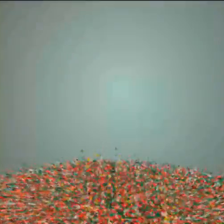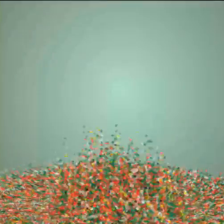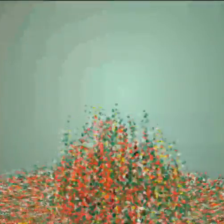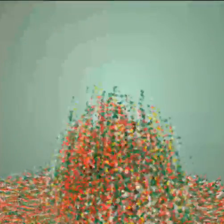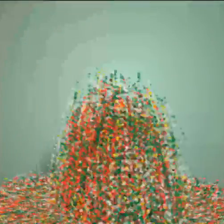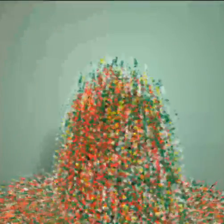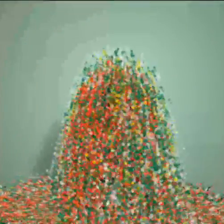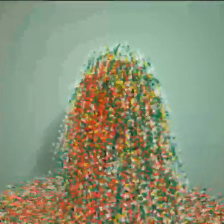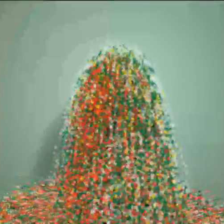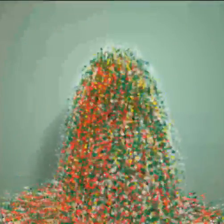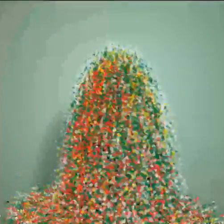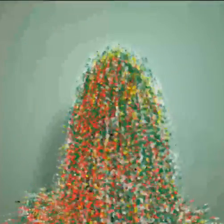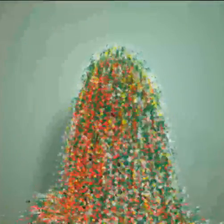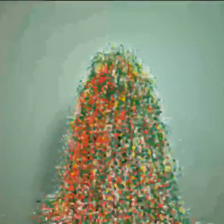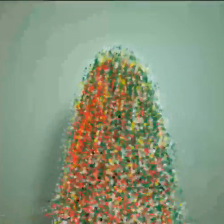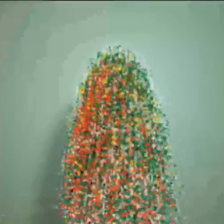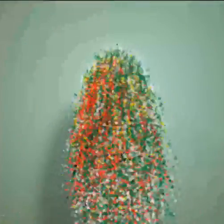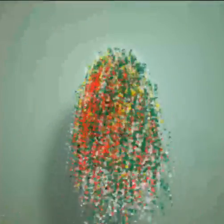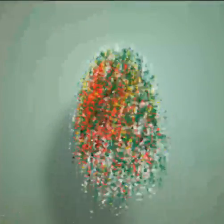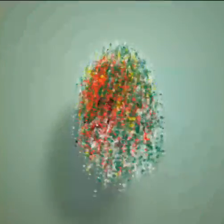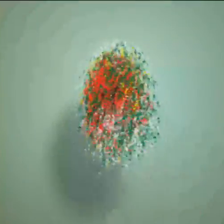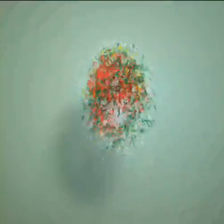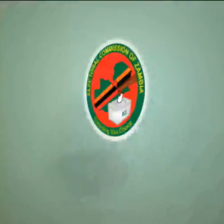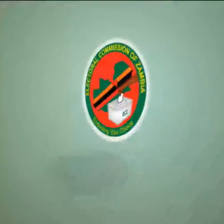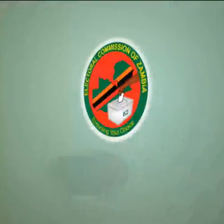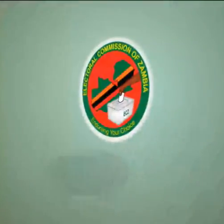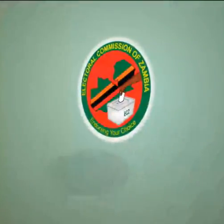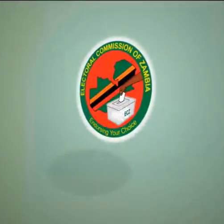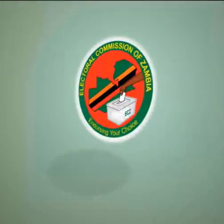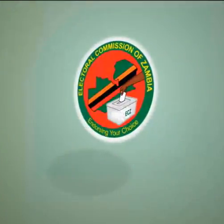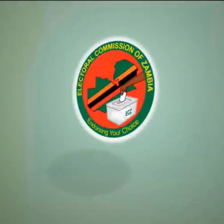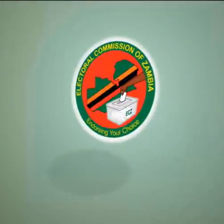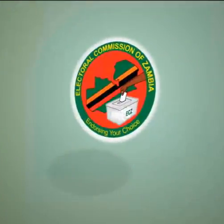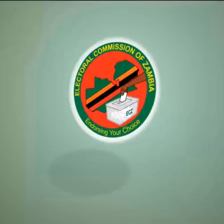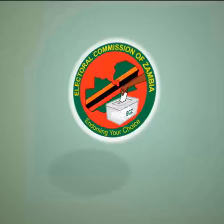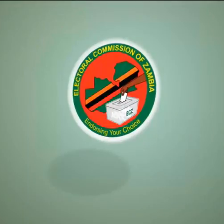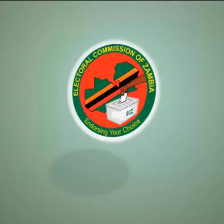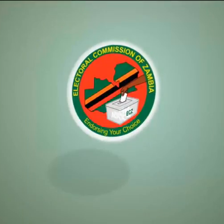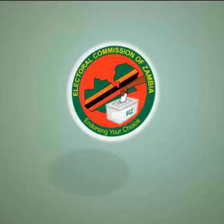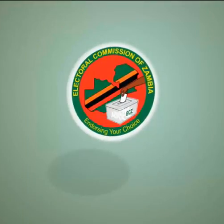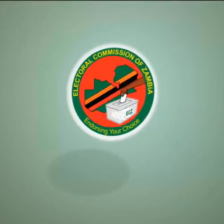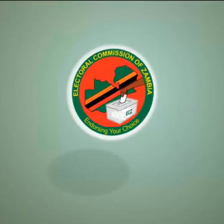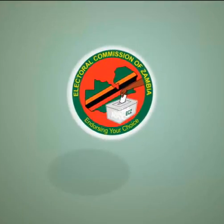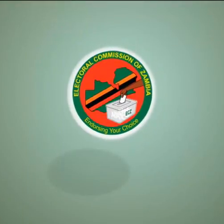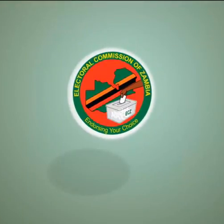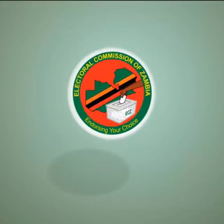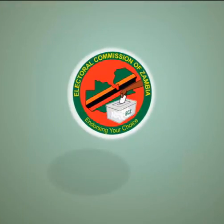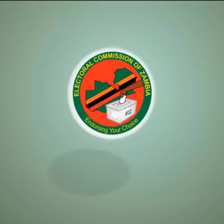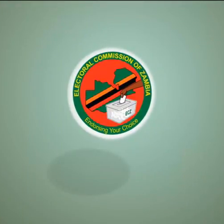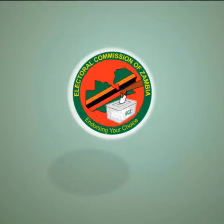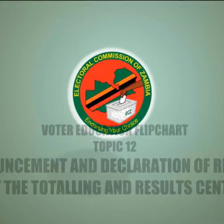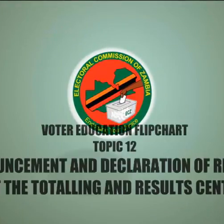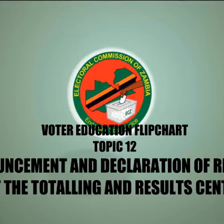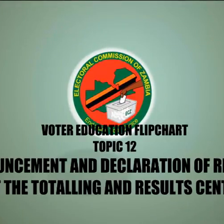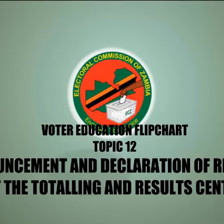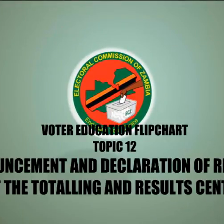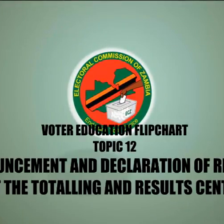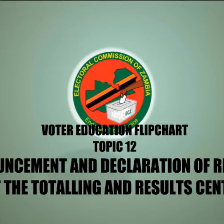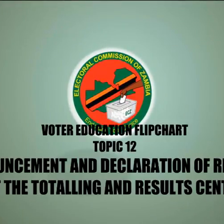It's alright. It is your fault. It is your choice.